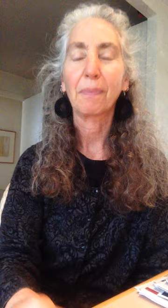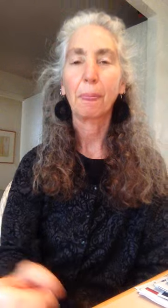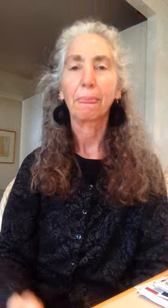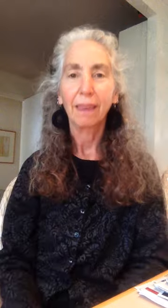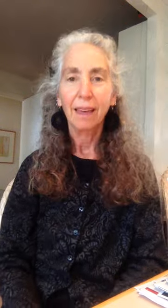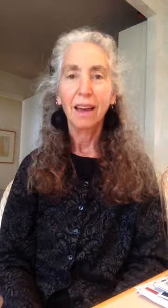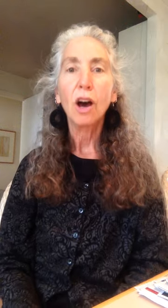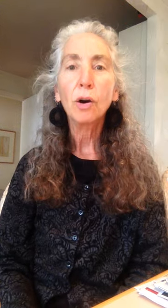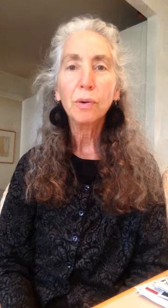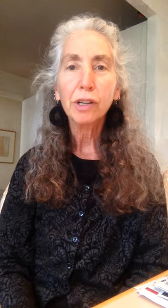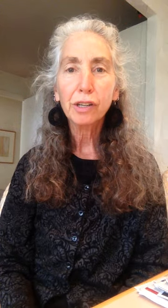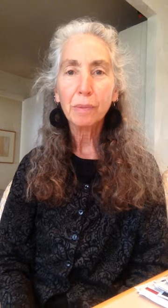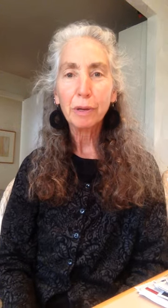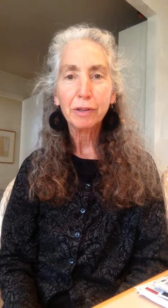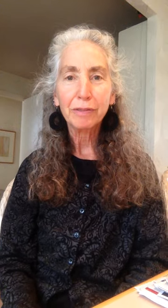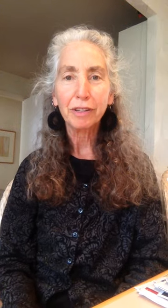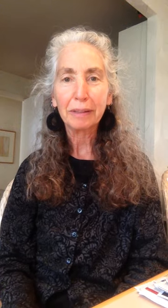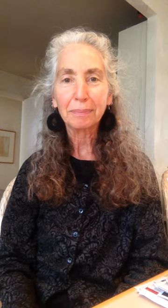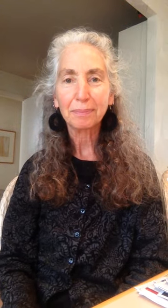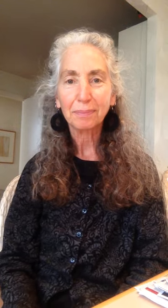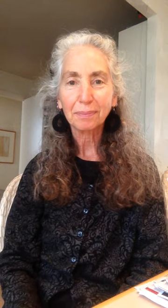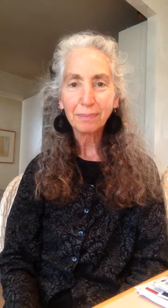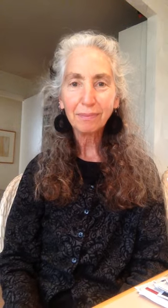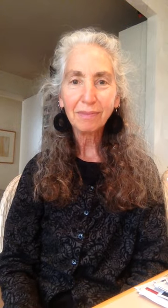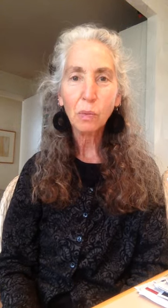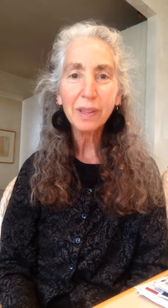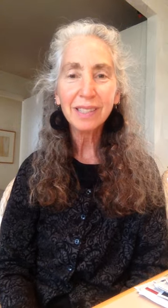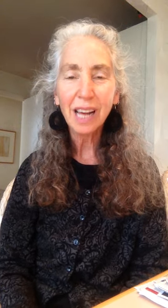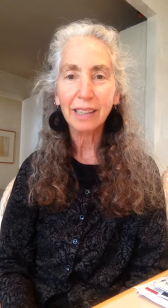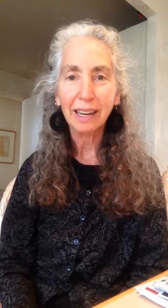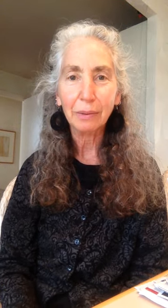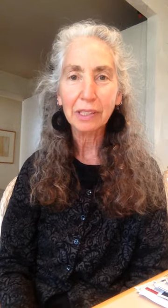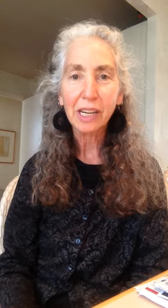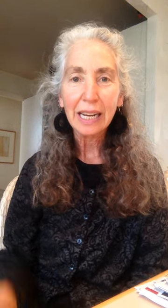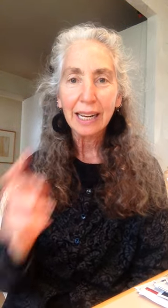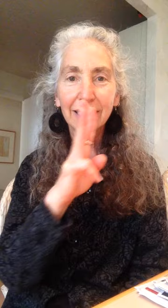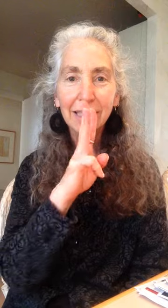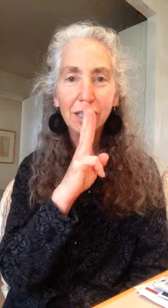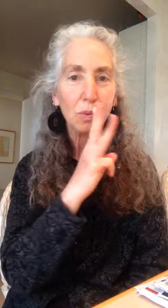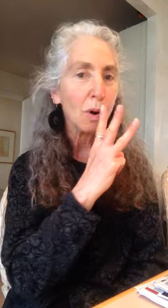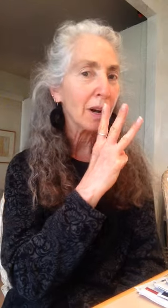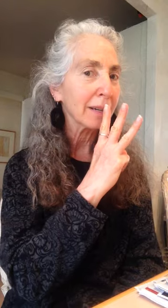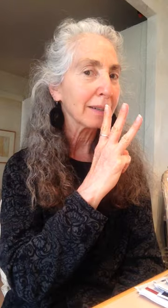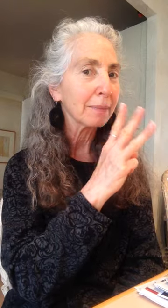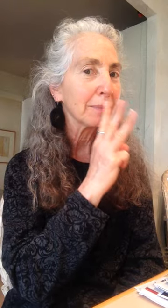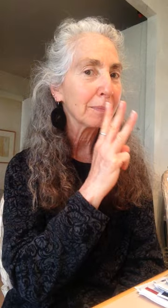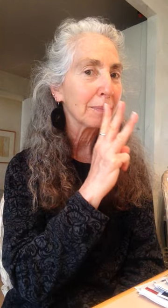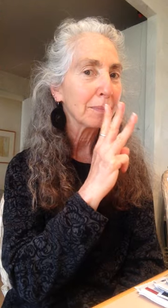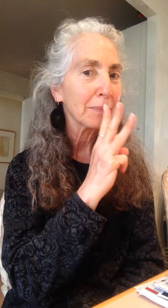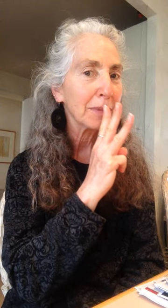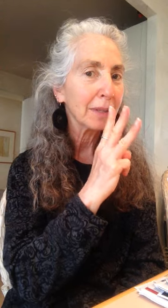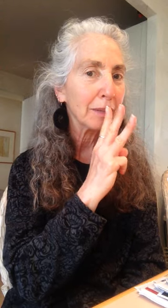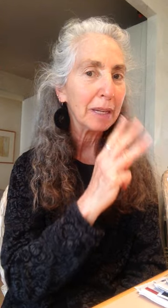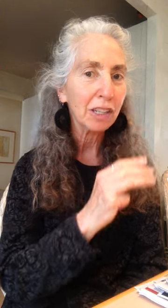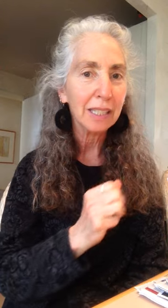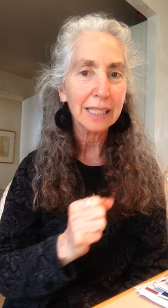Oh earth beautiful with sign language and this is water it'll be hard to